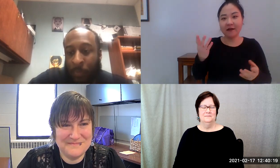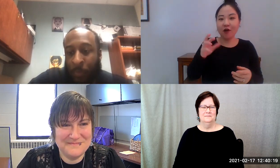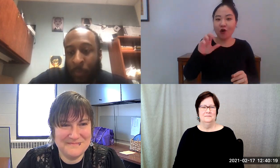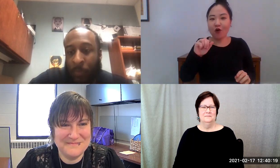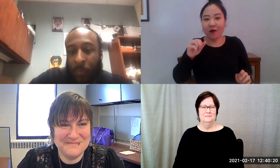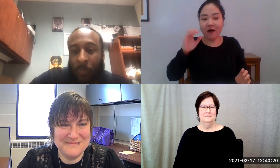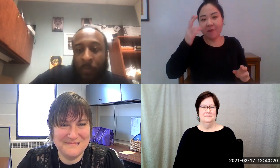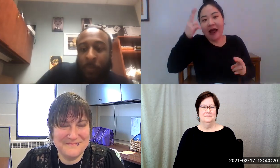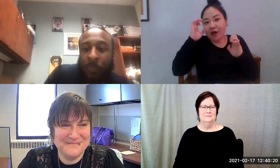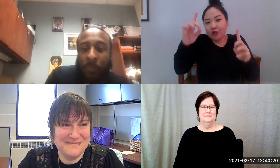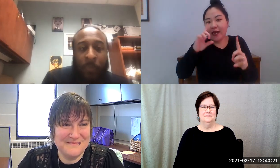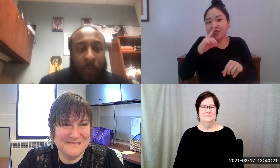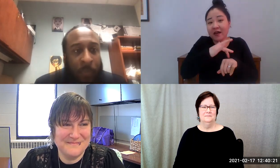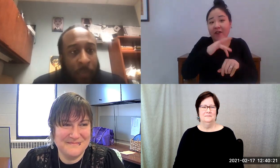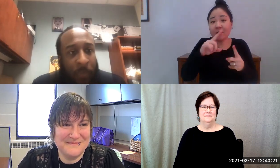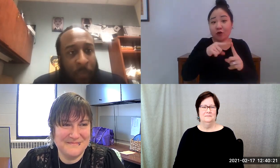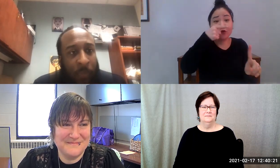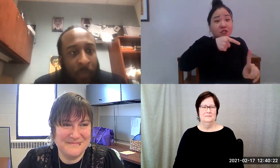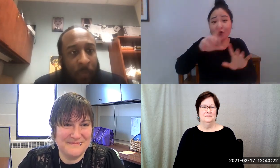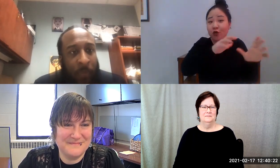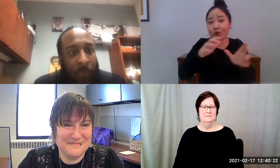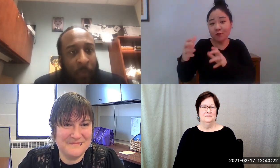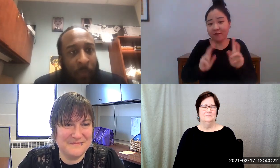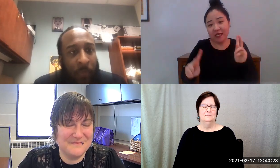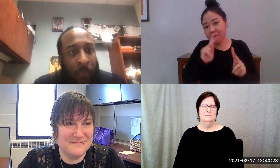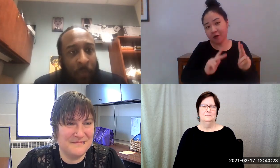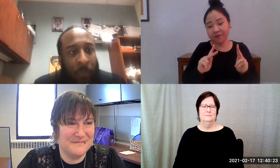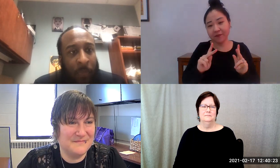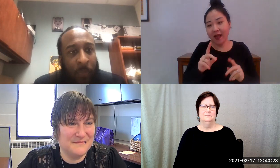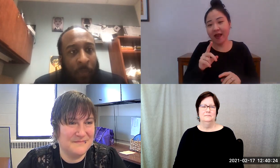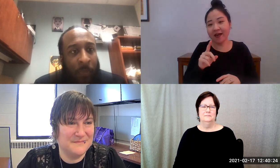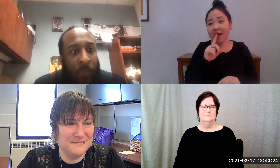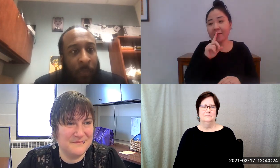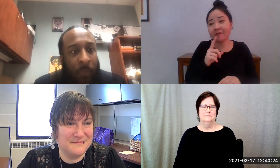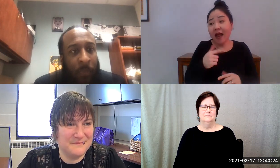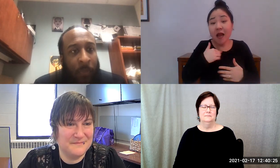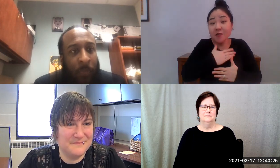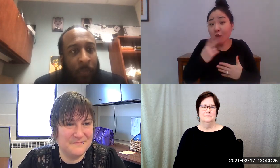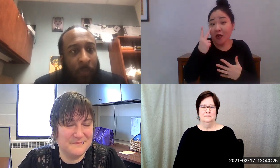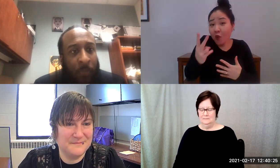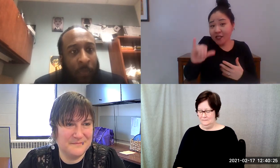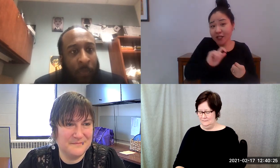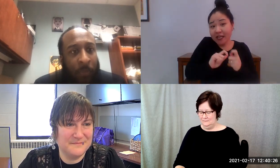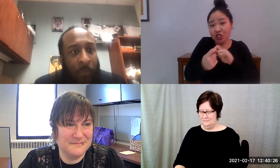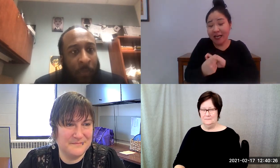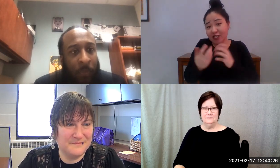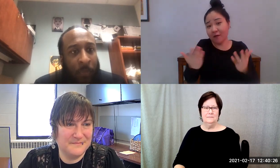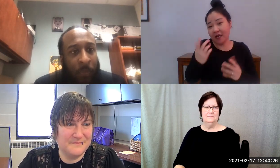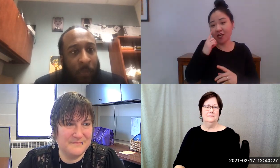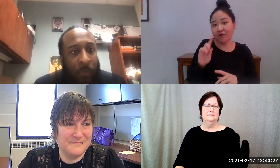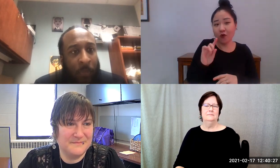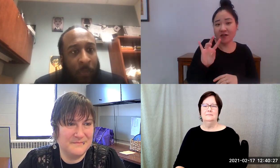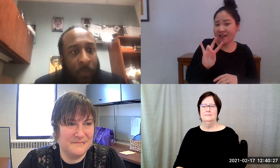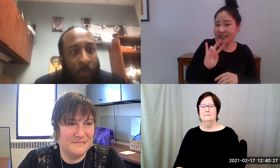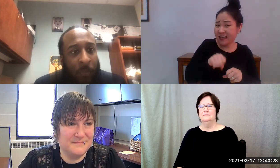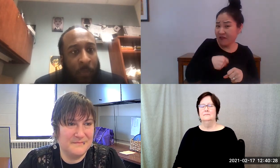historically, higher education has been available to certain groups of people. And I'm enjoying watching that change. I've